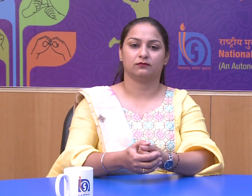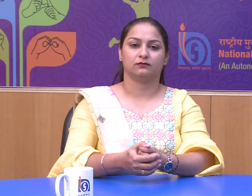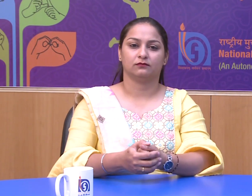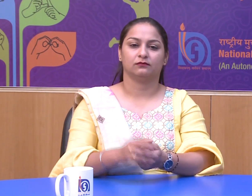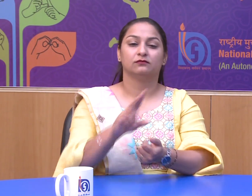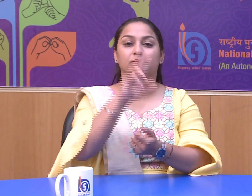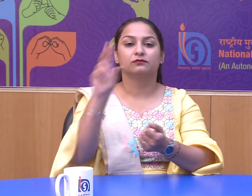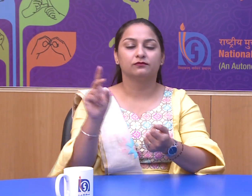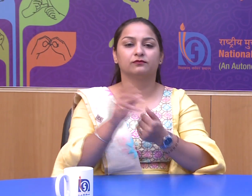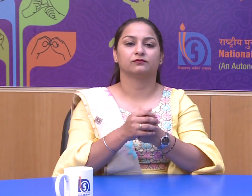and Ghazal